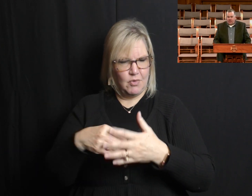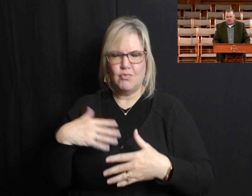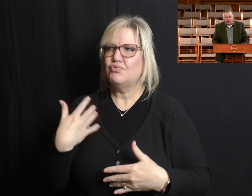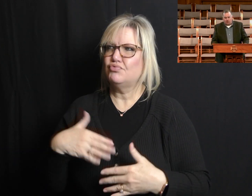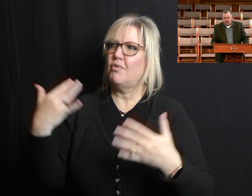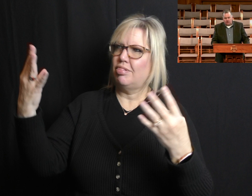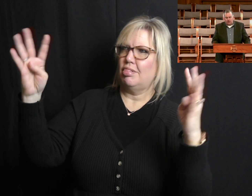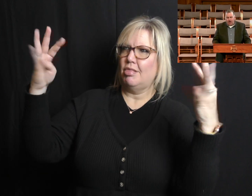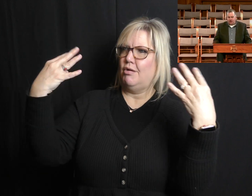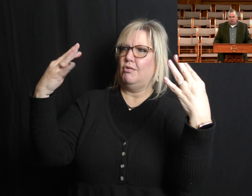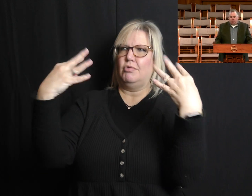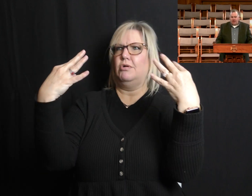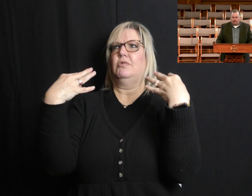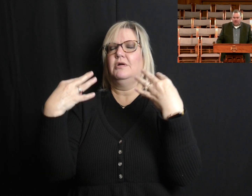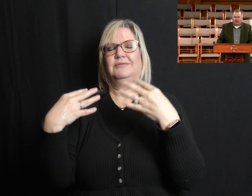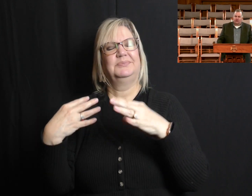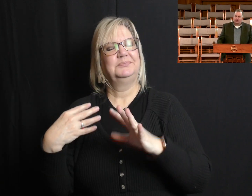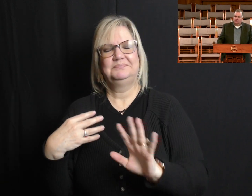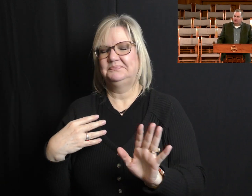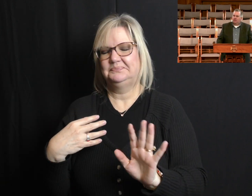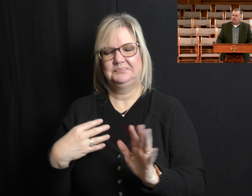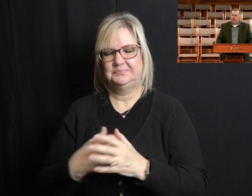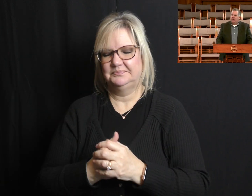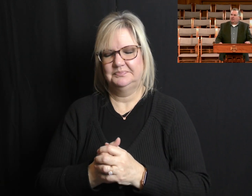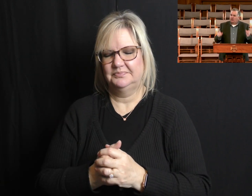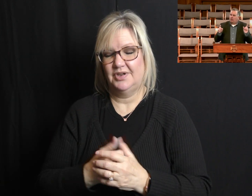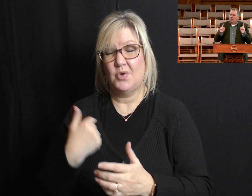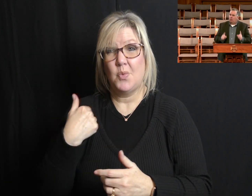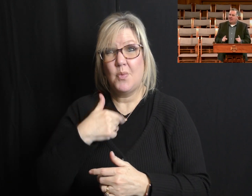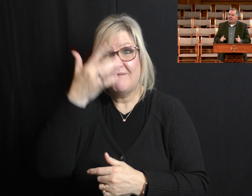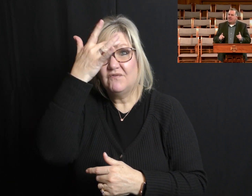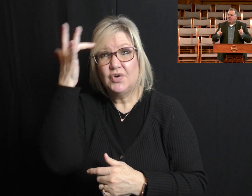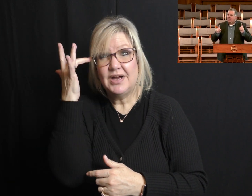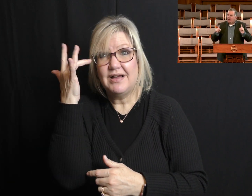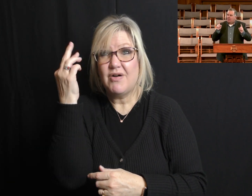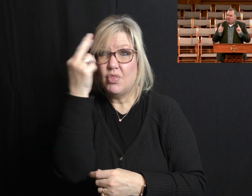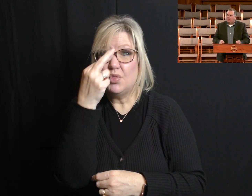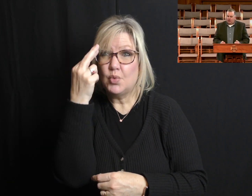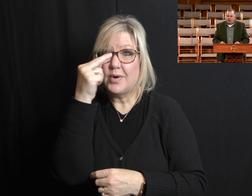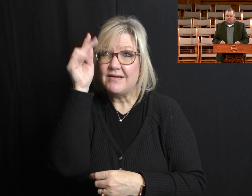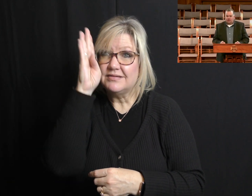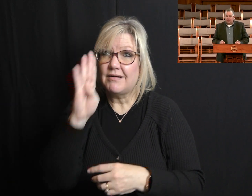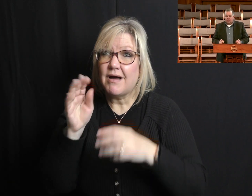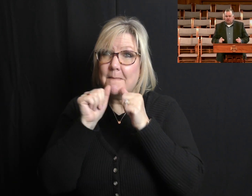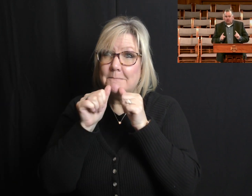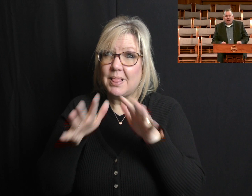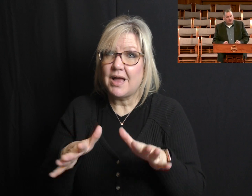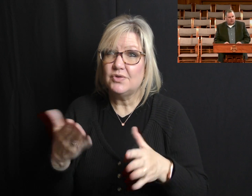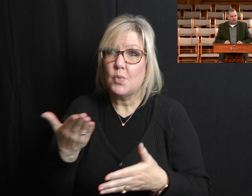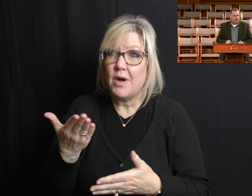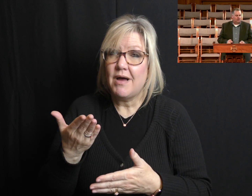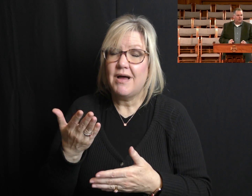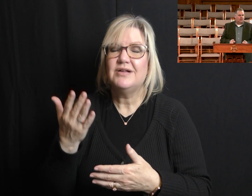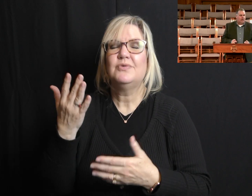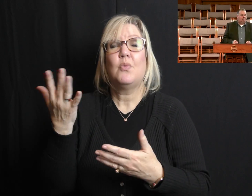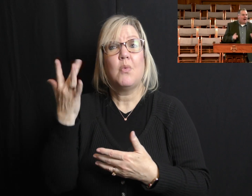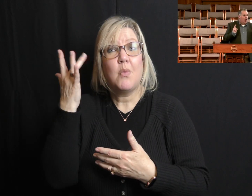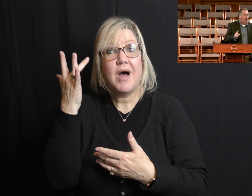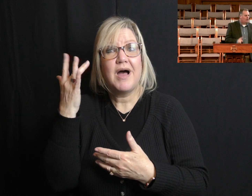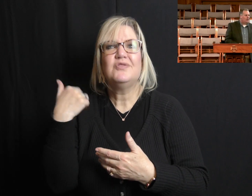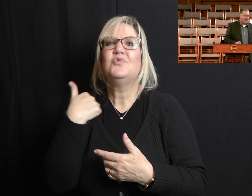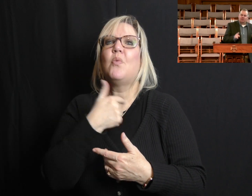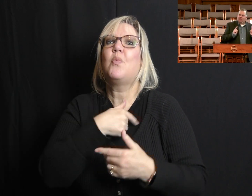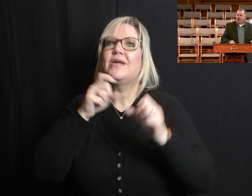We forget that the reason God has blessed us is so that we can be generous to others.